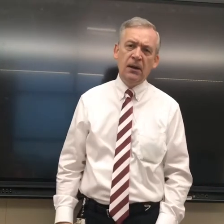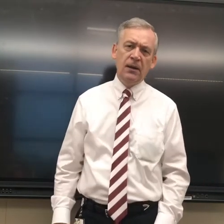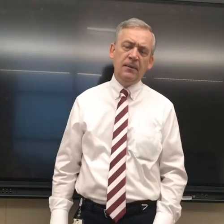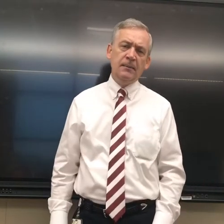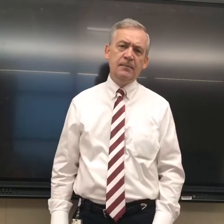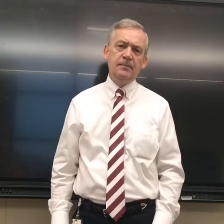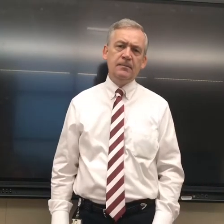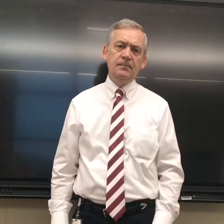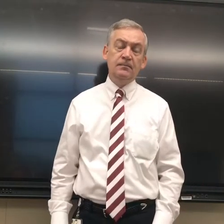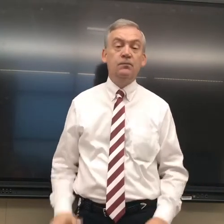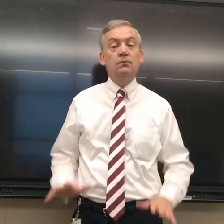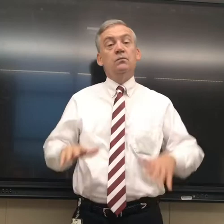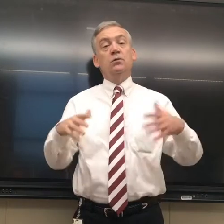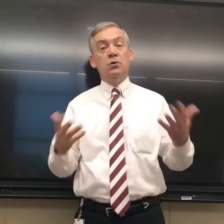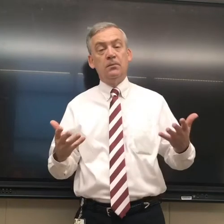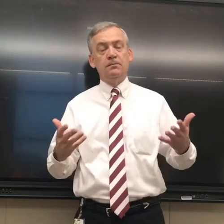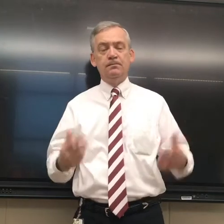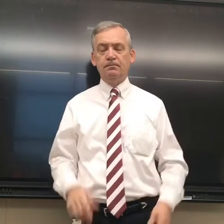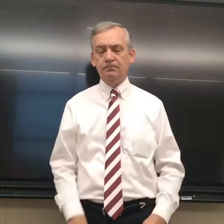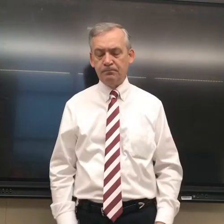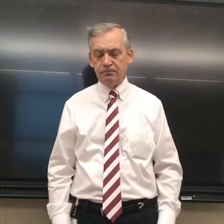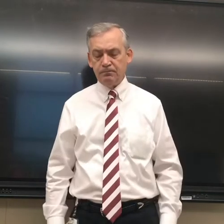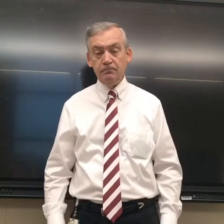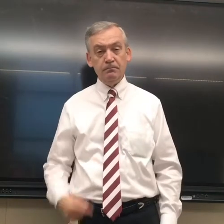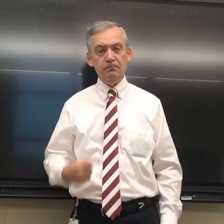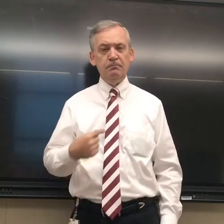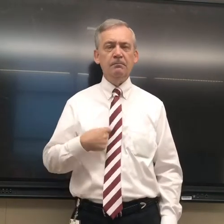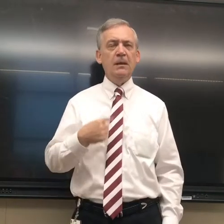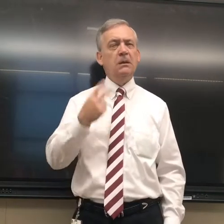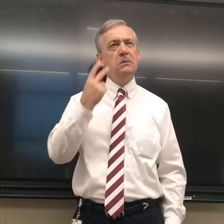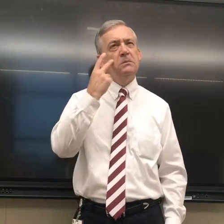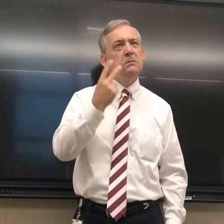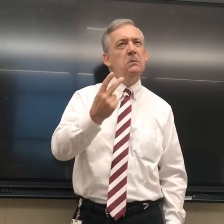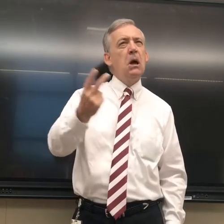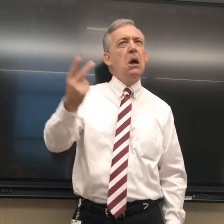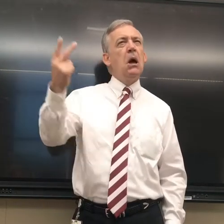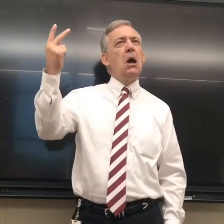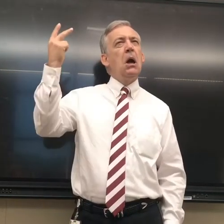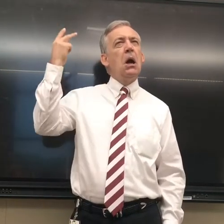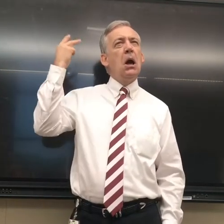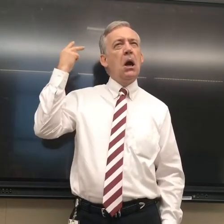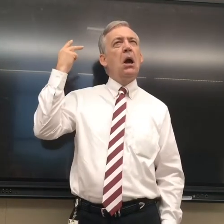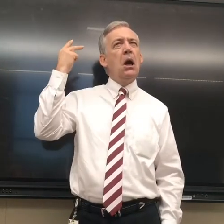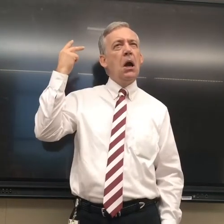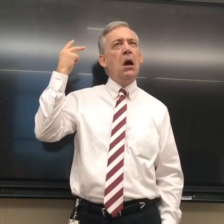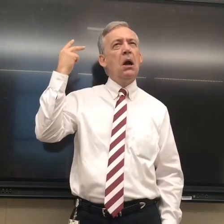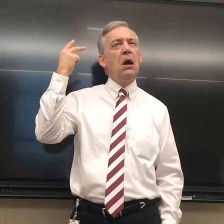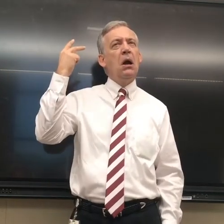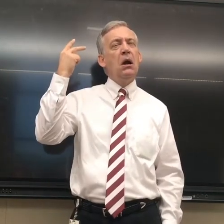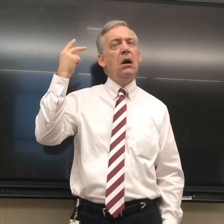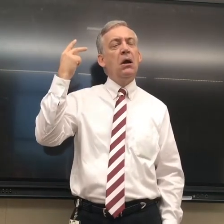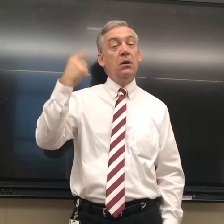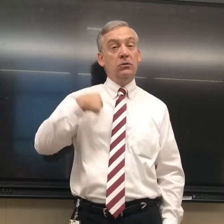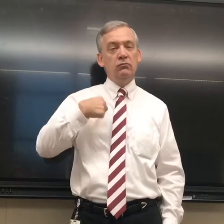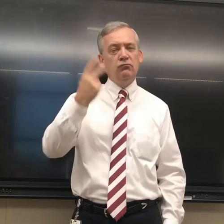And so, when I think of that time and place, I remember only the dry